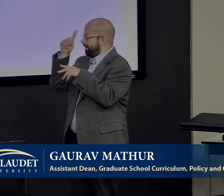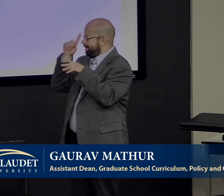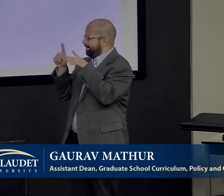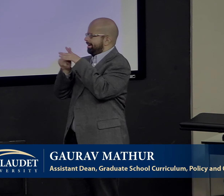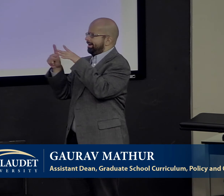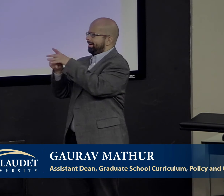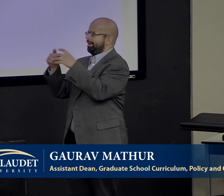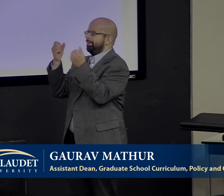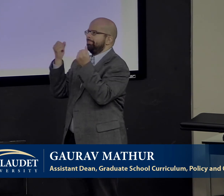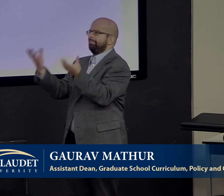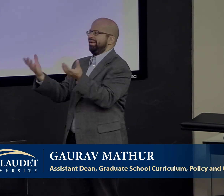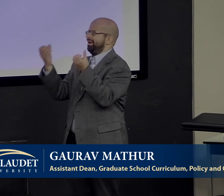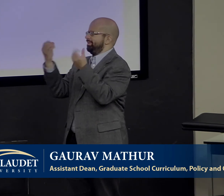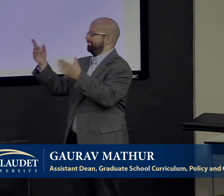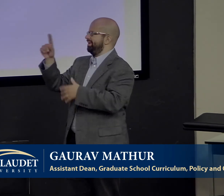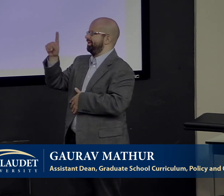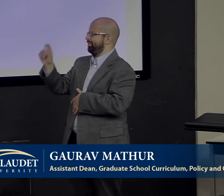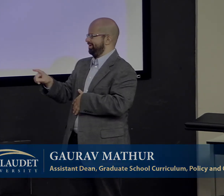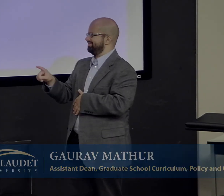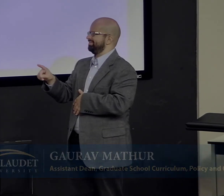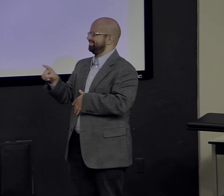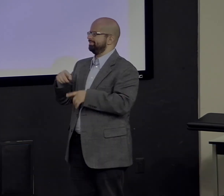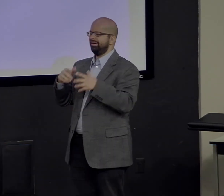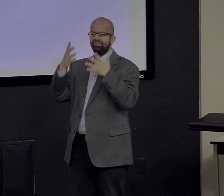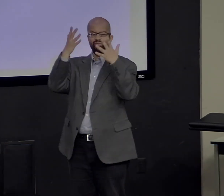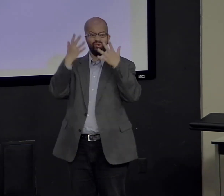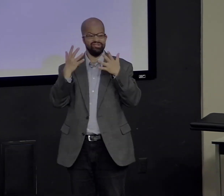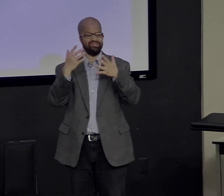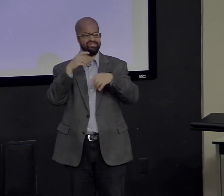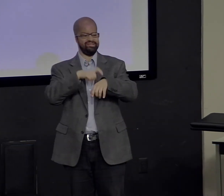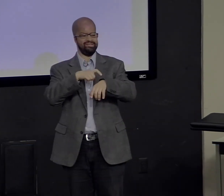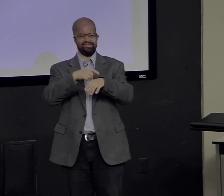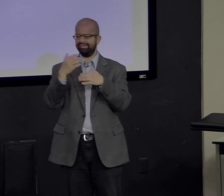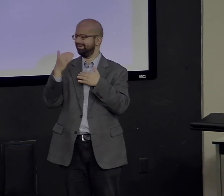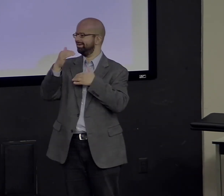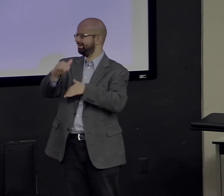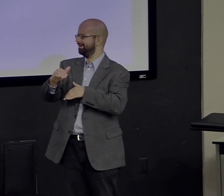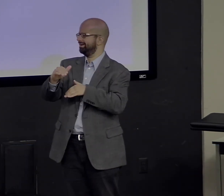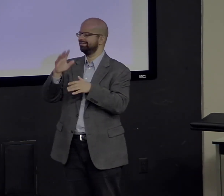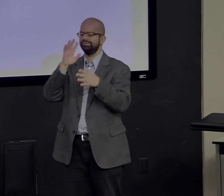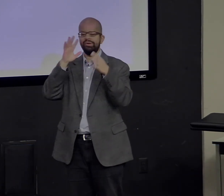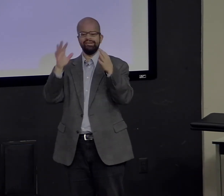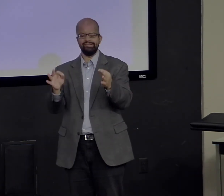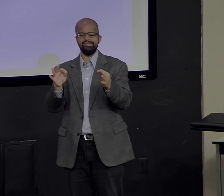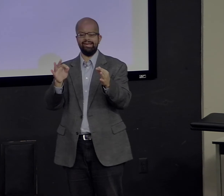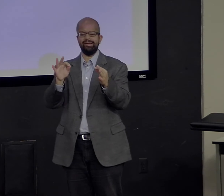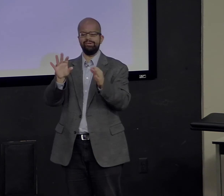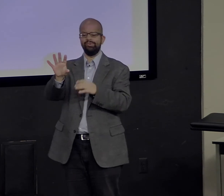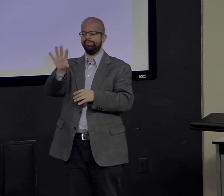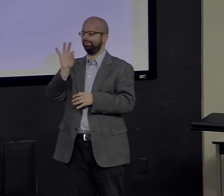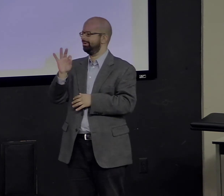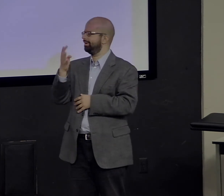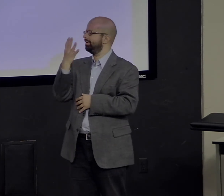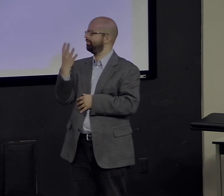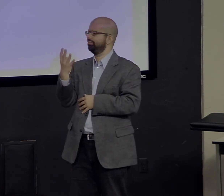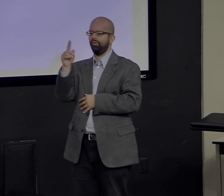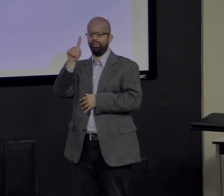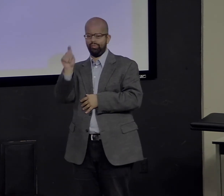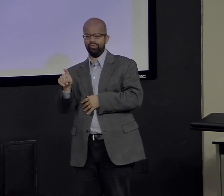Looking through your PowerPoint, I had a lot of questions that occurred to me, and unfortunately, our time is limited today, so